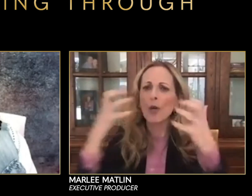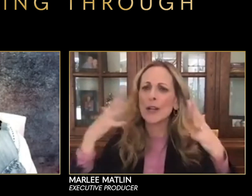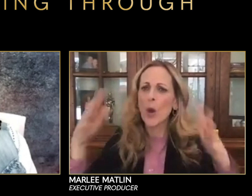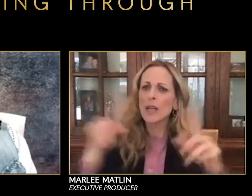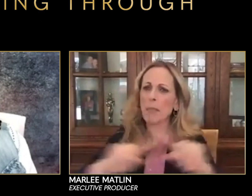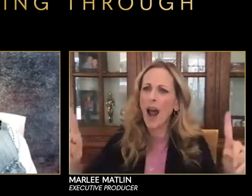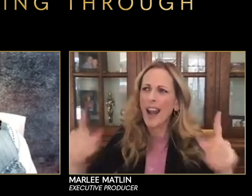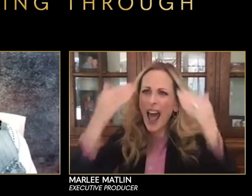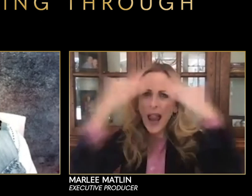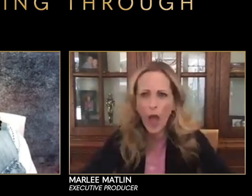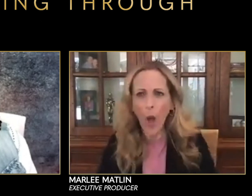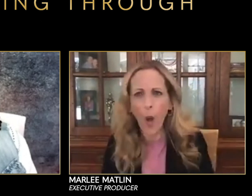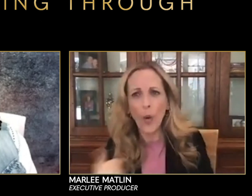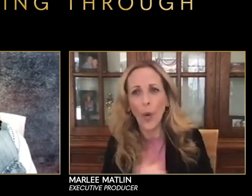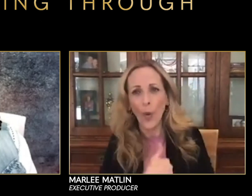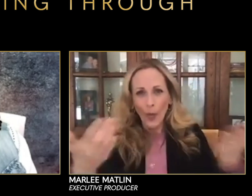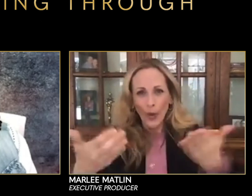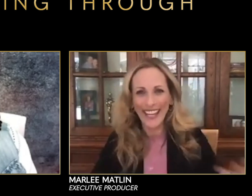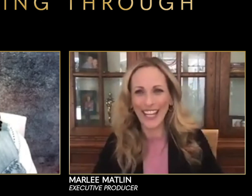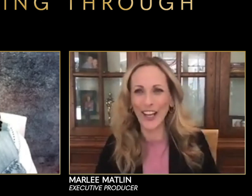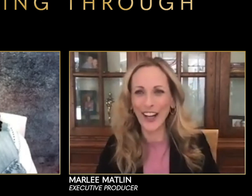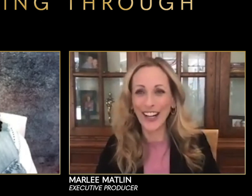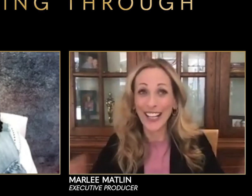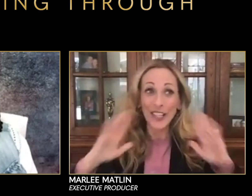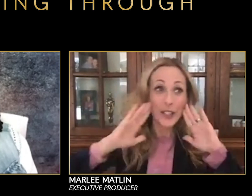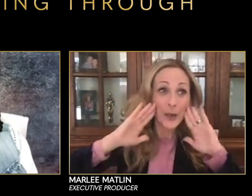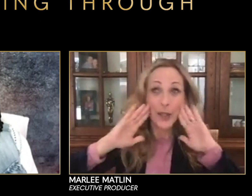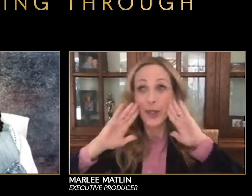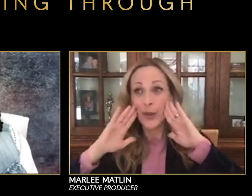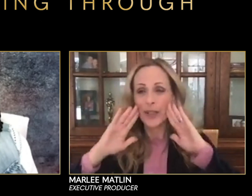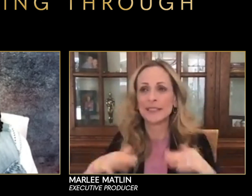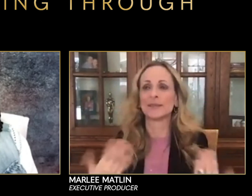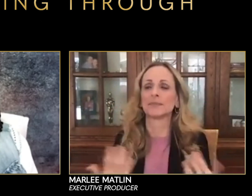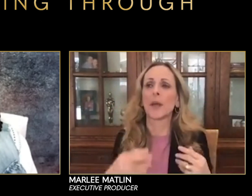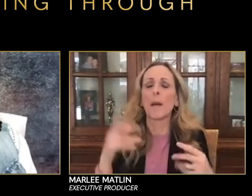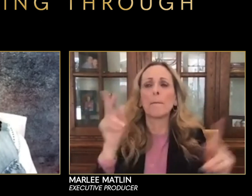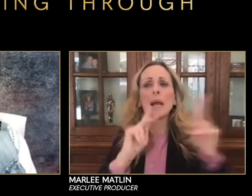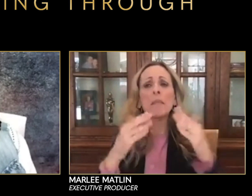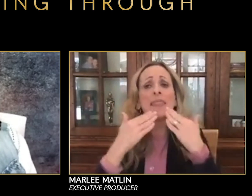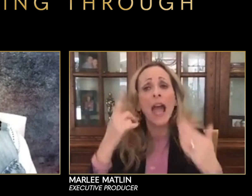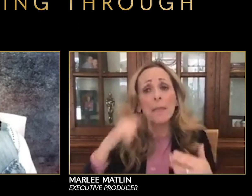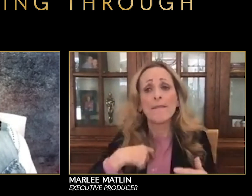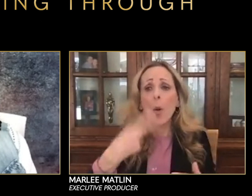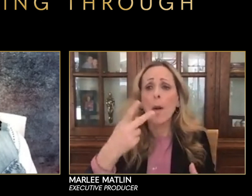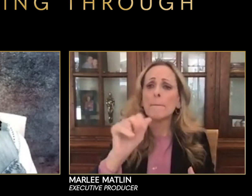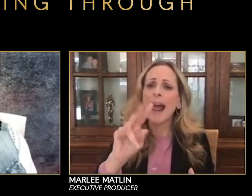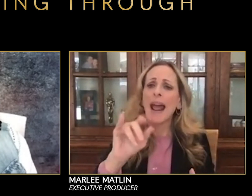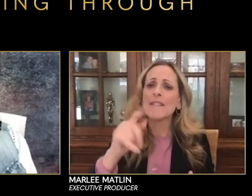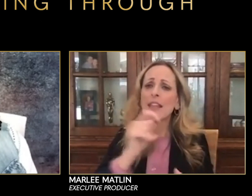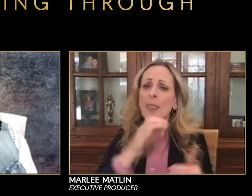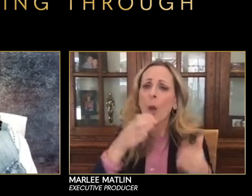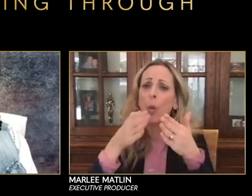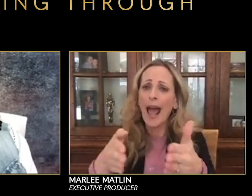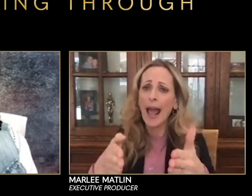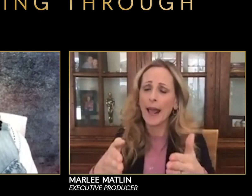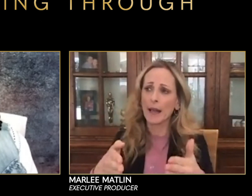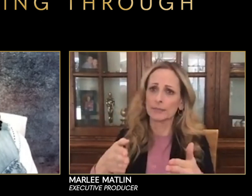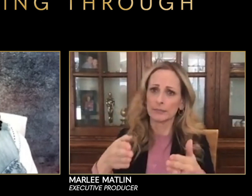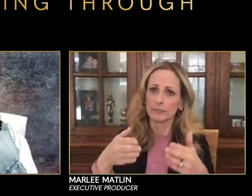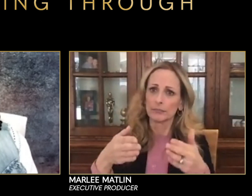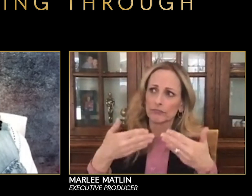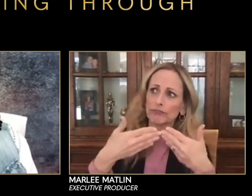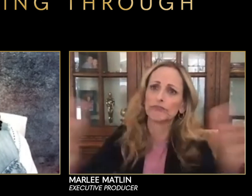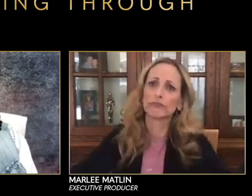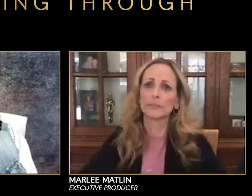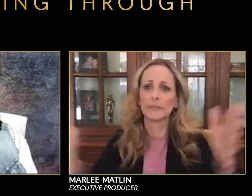let's make noise. Let's not be angry noise. Let's say hello noise. Hello, we're here. Hello. And people thank me for